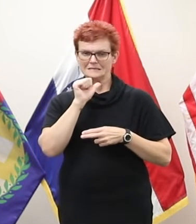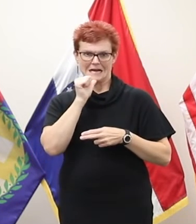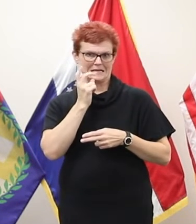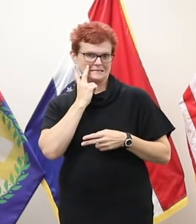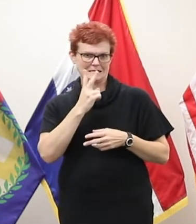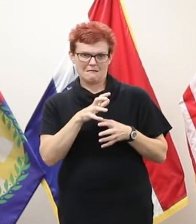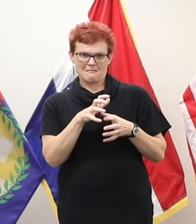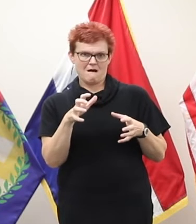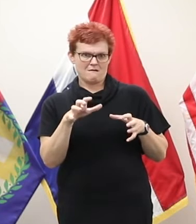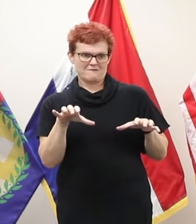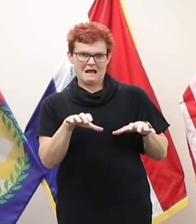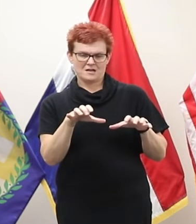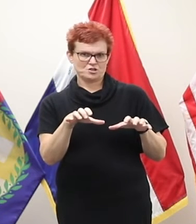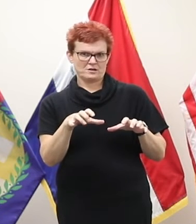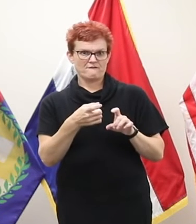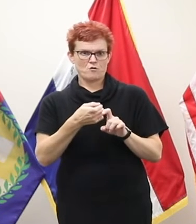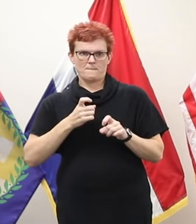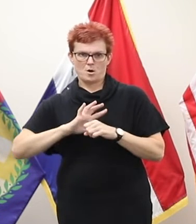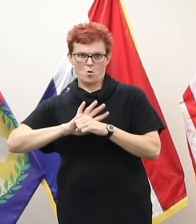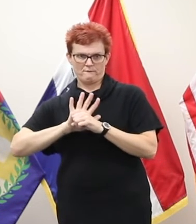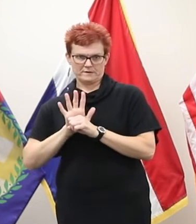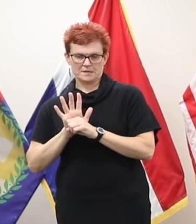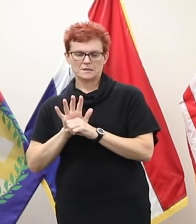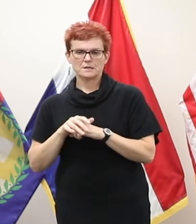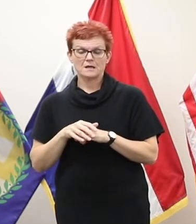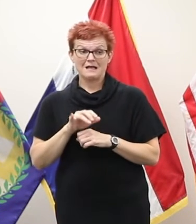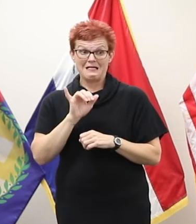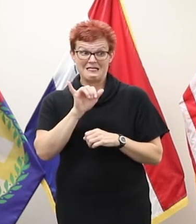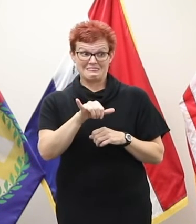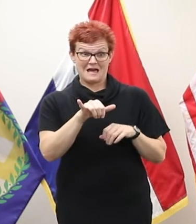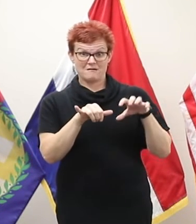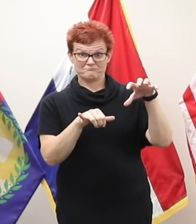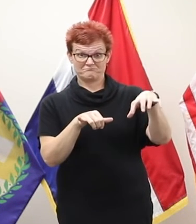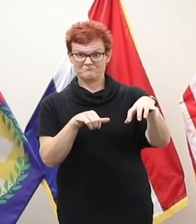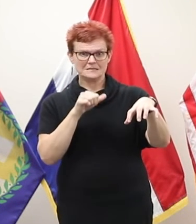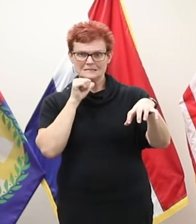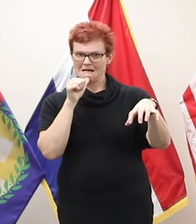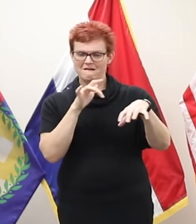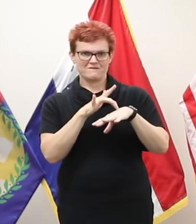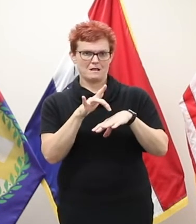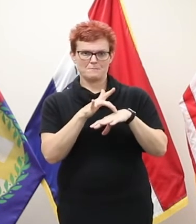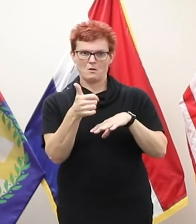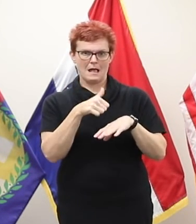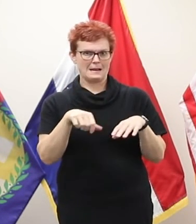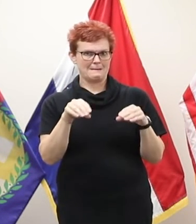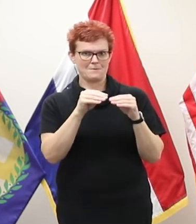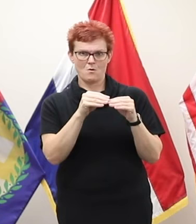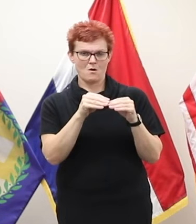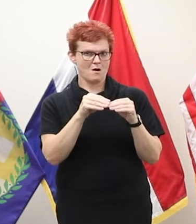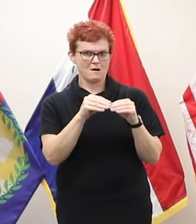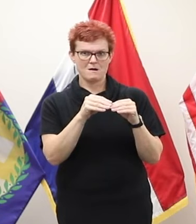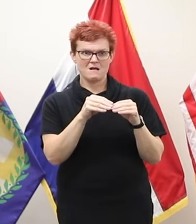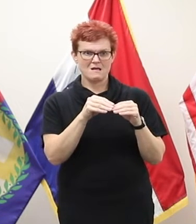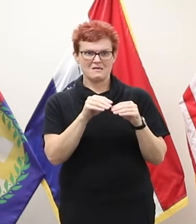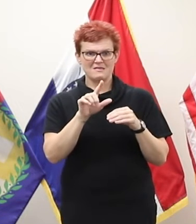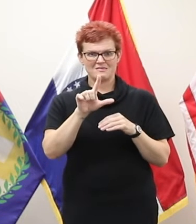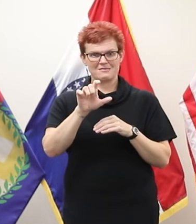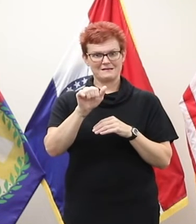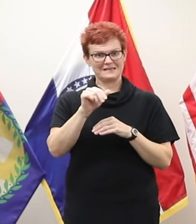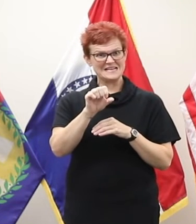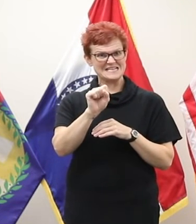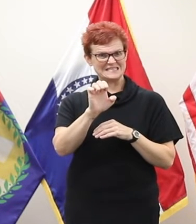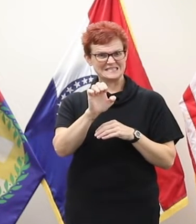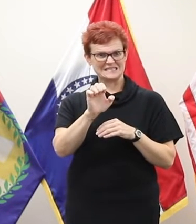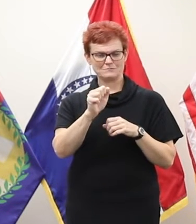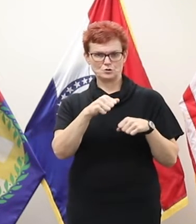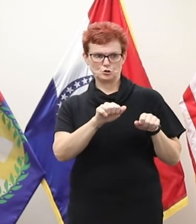action from COVID. That facility is no longer available. It's been, the lease was turned over